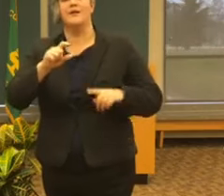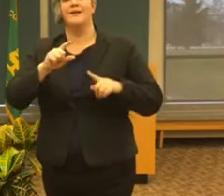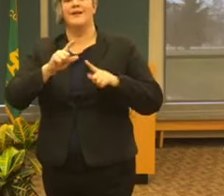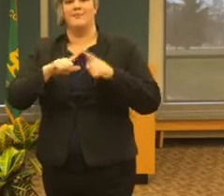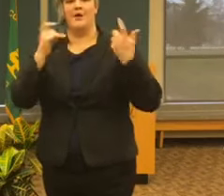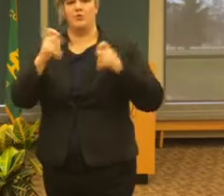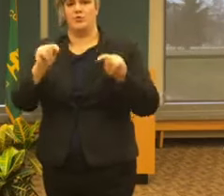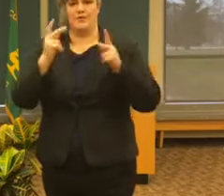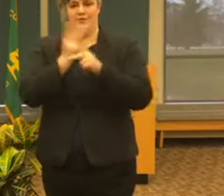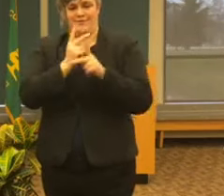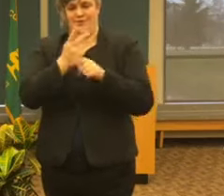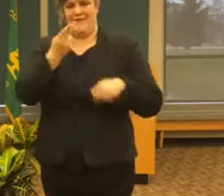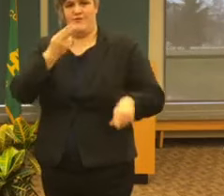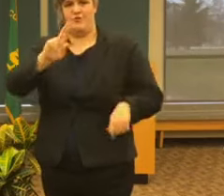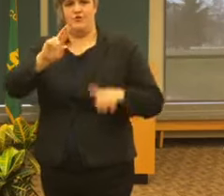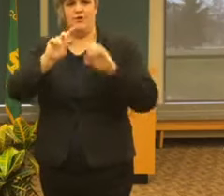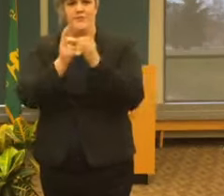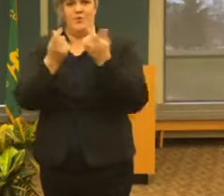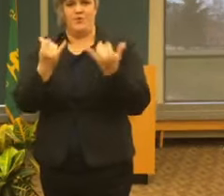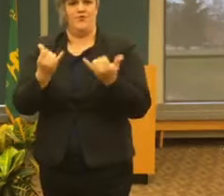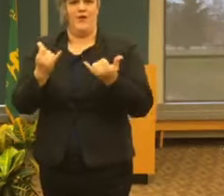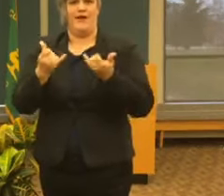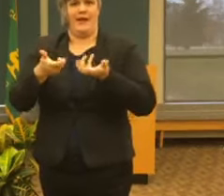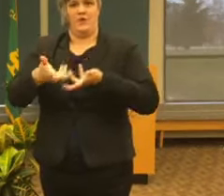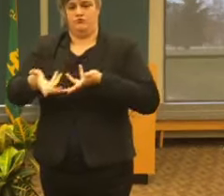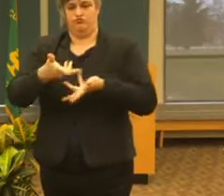our HR department and our